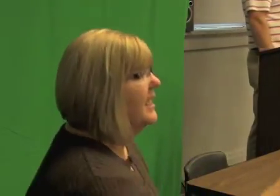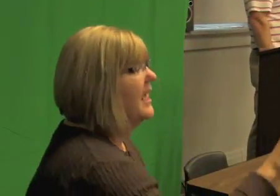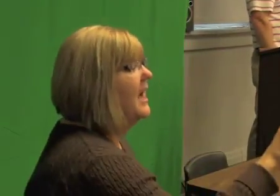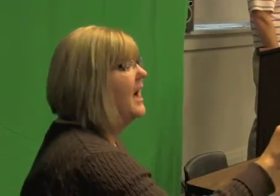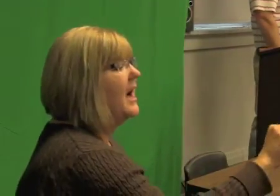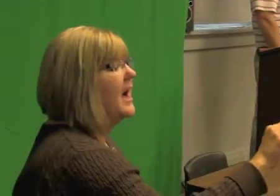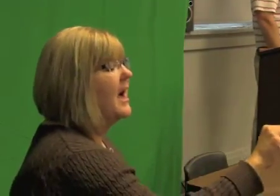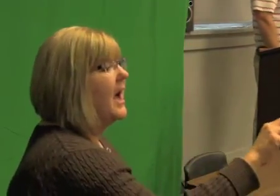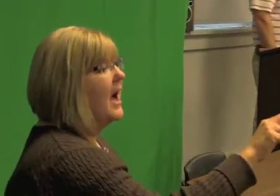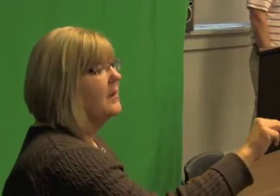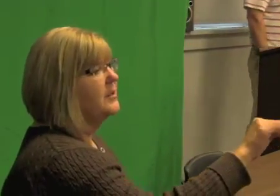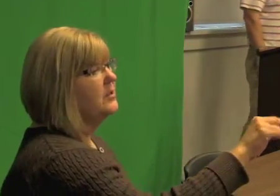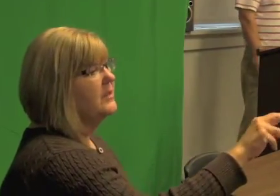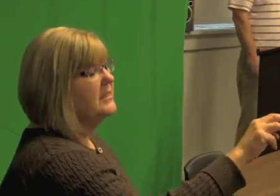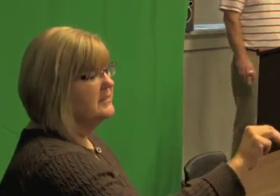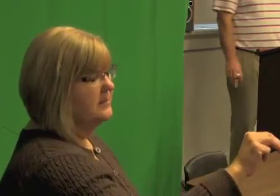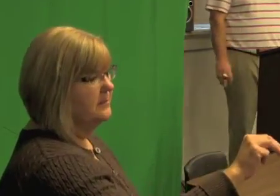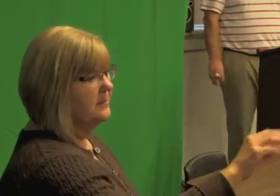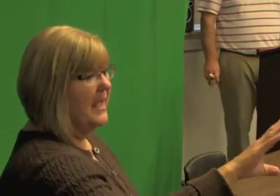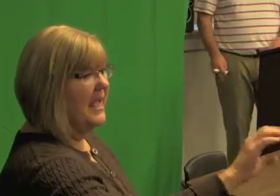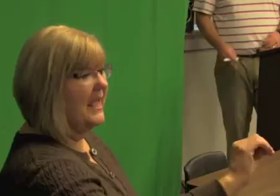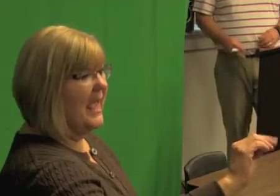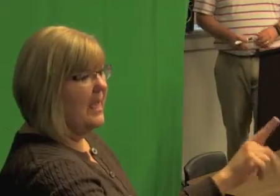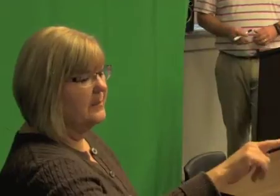Communism and capitalism.